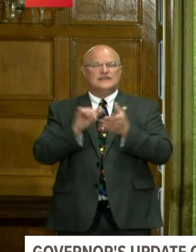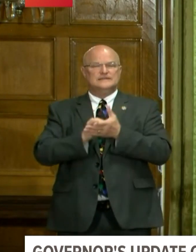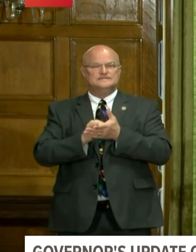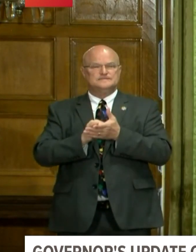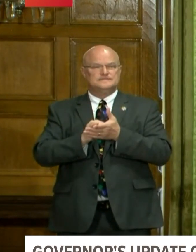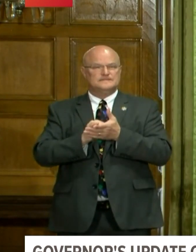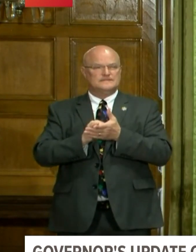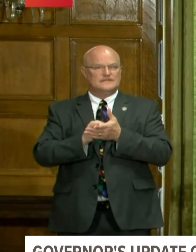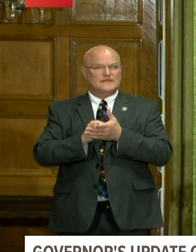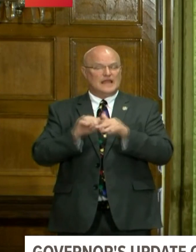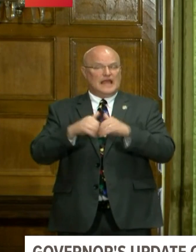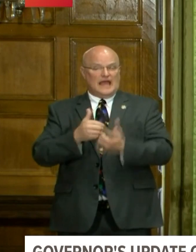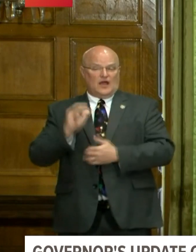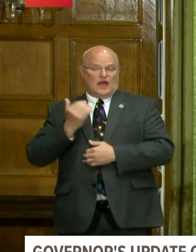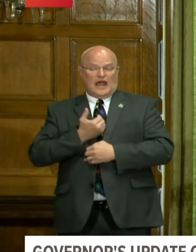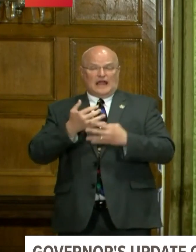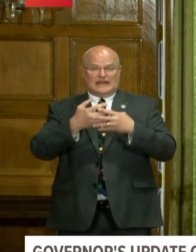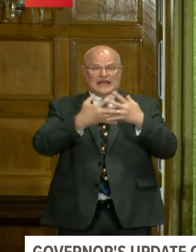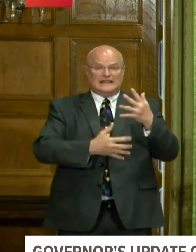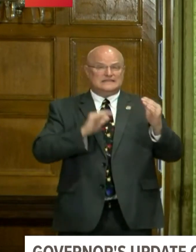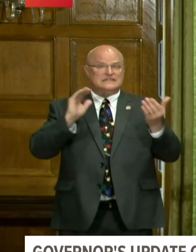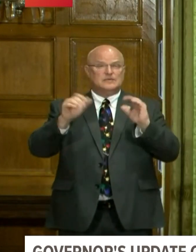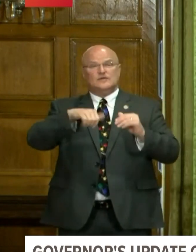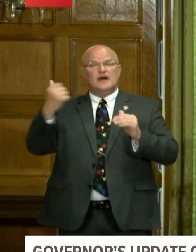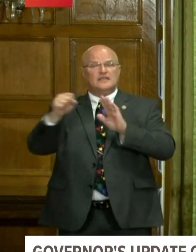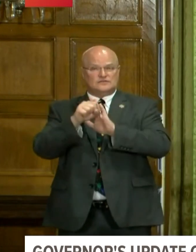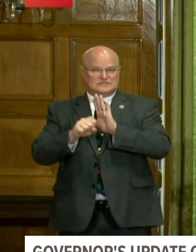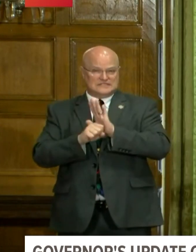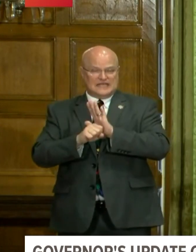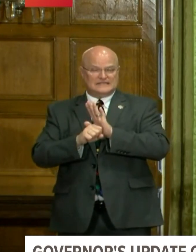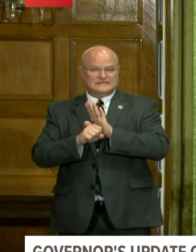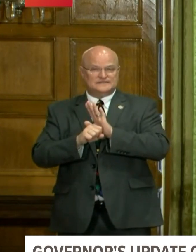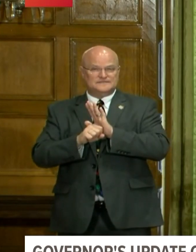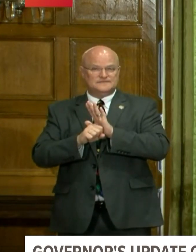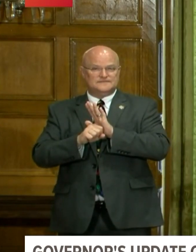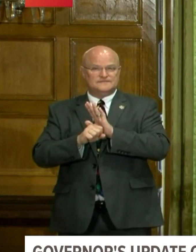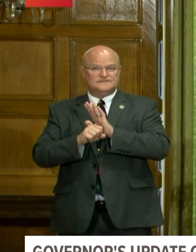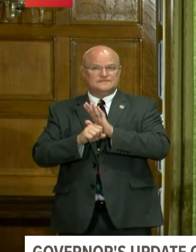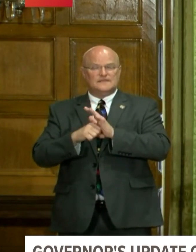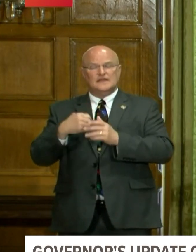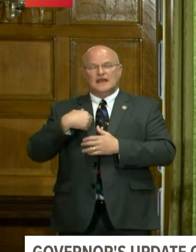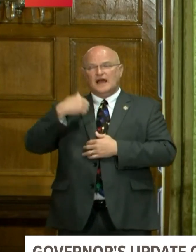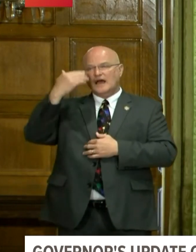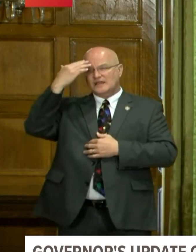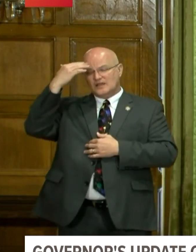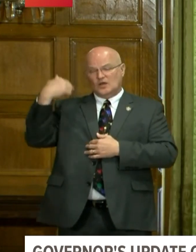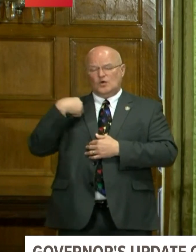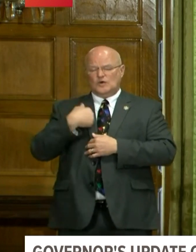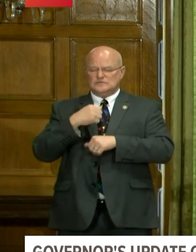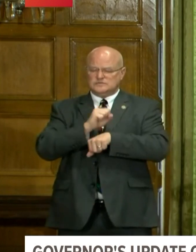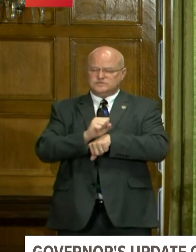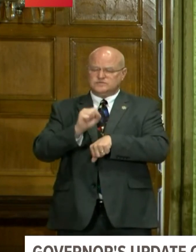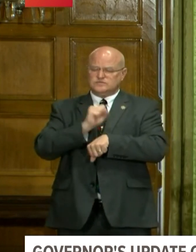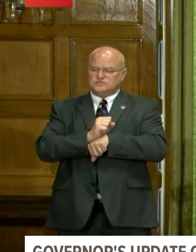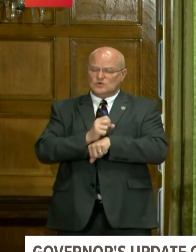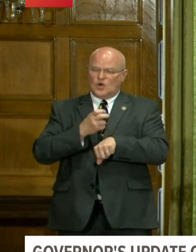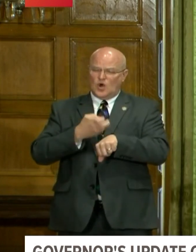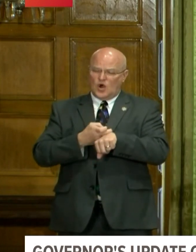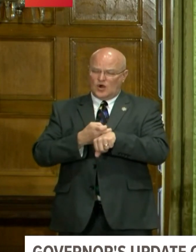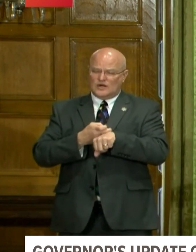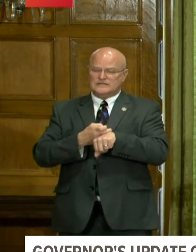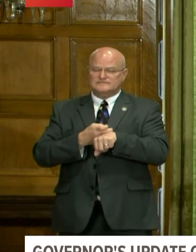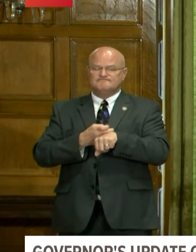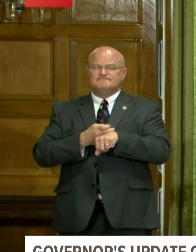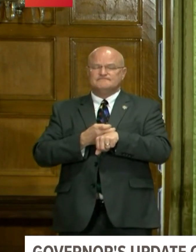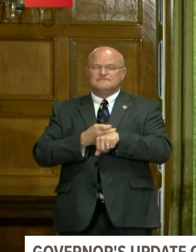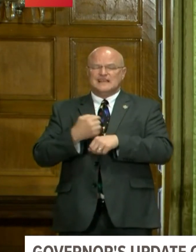the how our guidelines compare with other states. I know we've worked very hard on it. I think it really reflects,